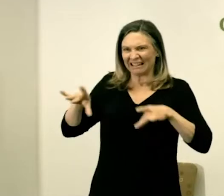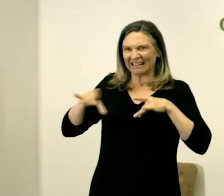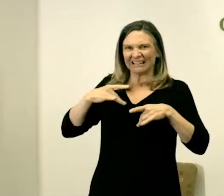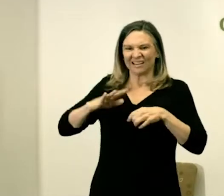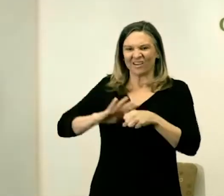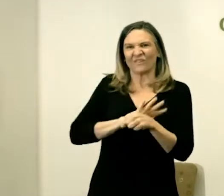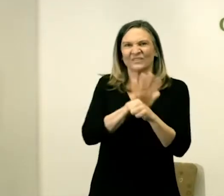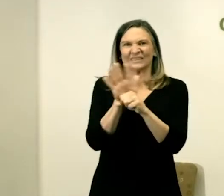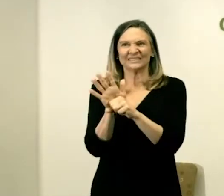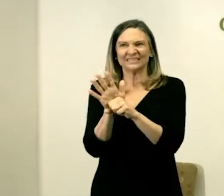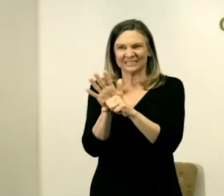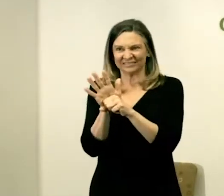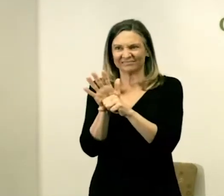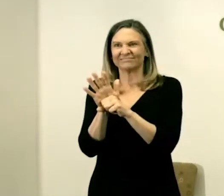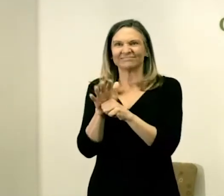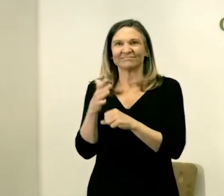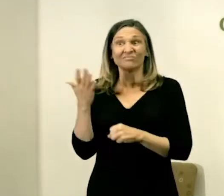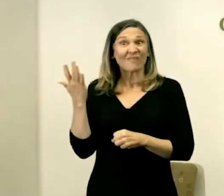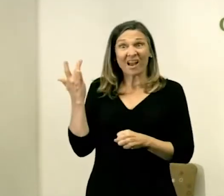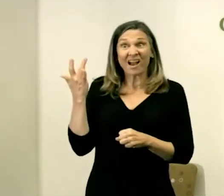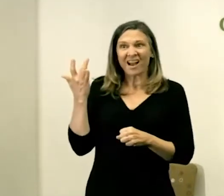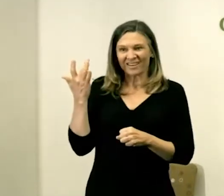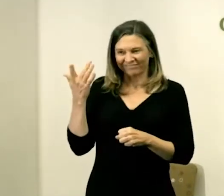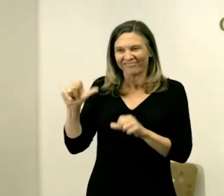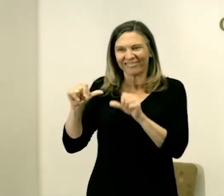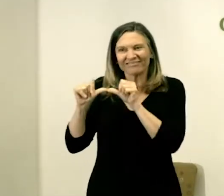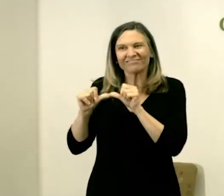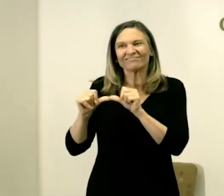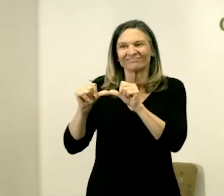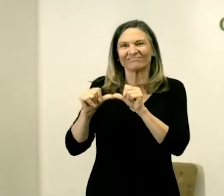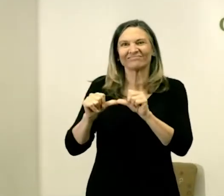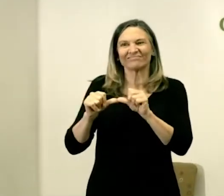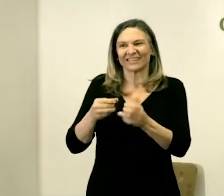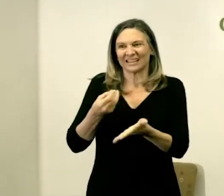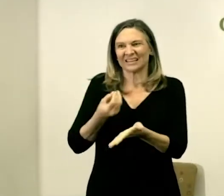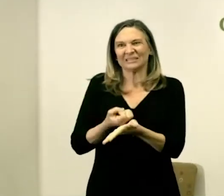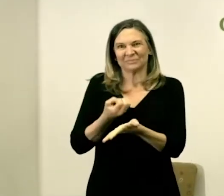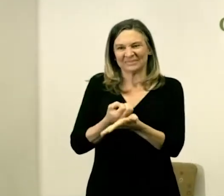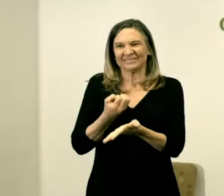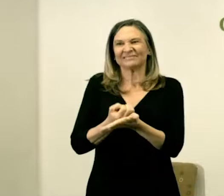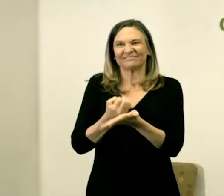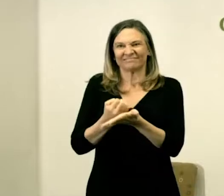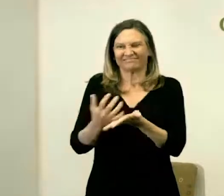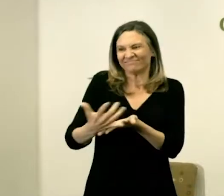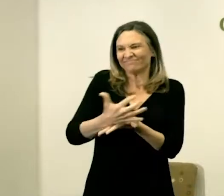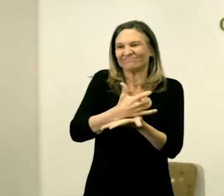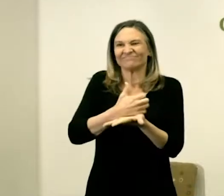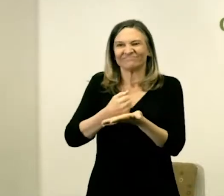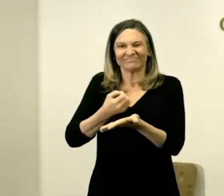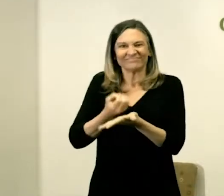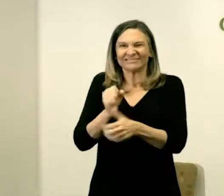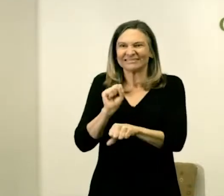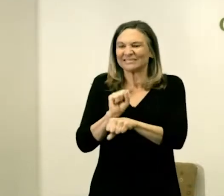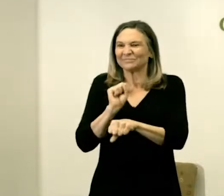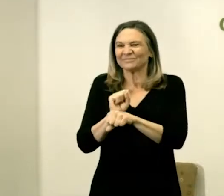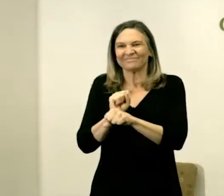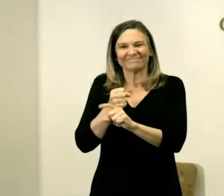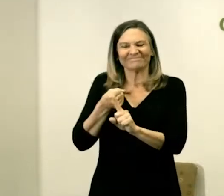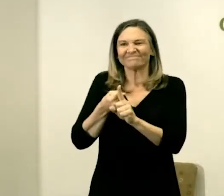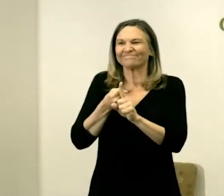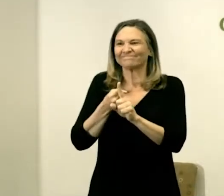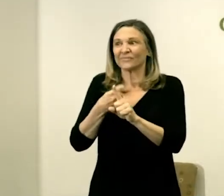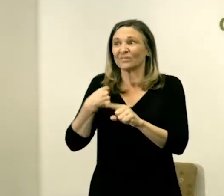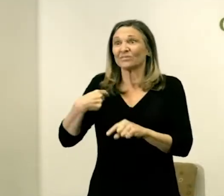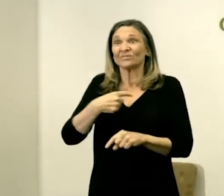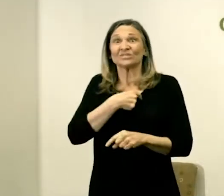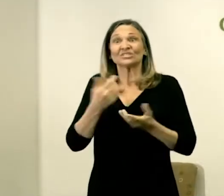the essential role in sustaining the economy. We are proud to serve a diverse population,